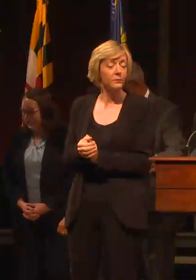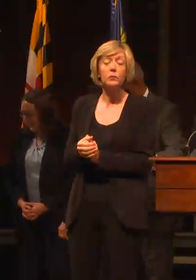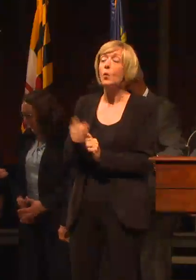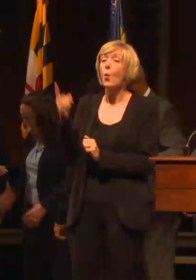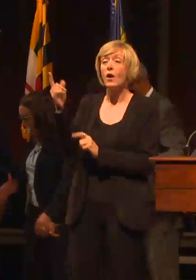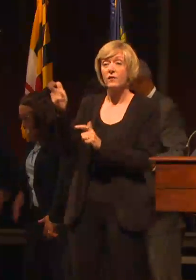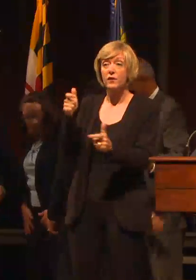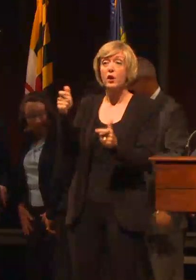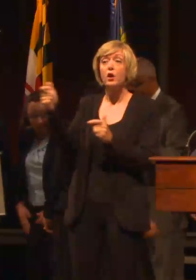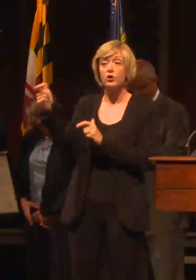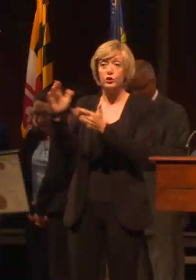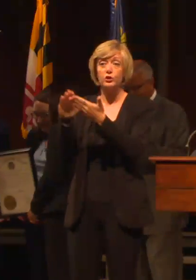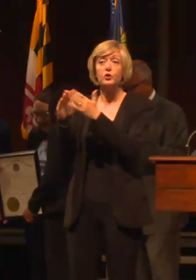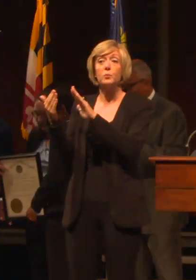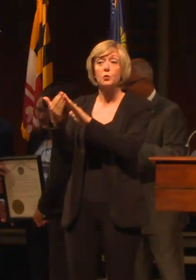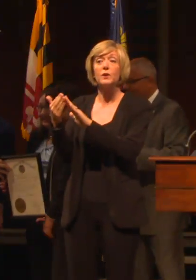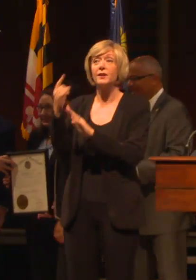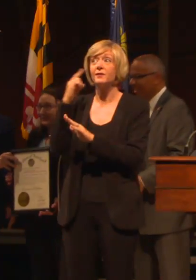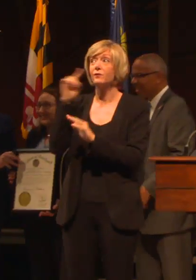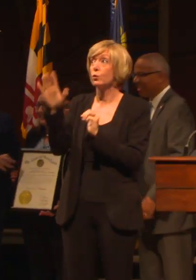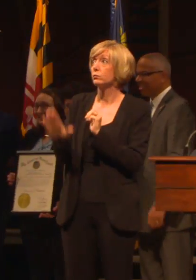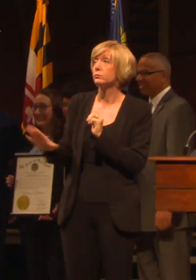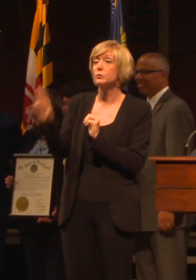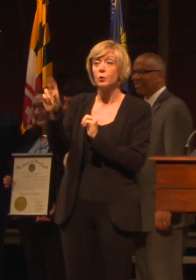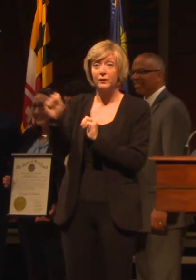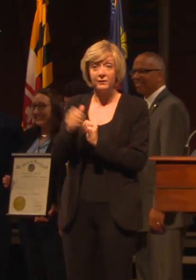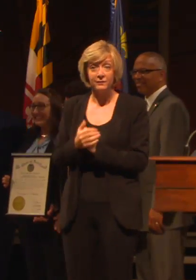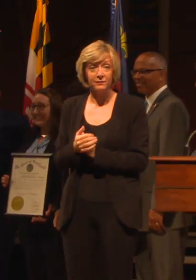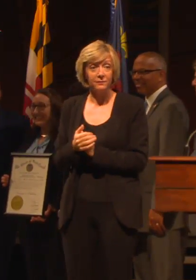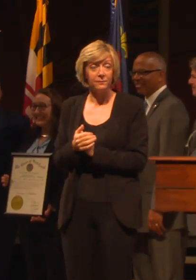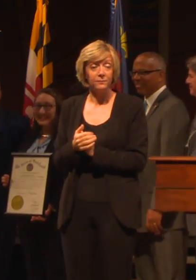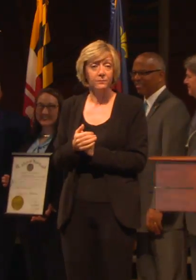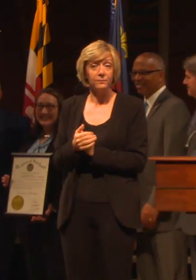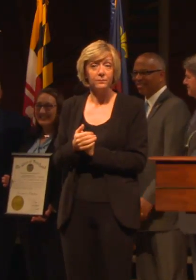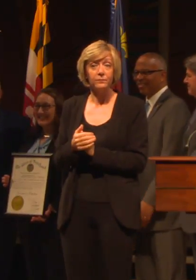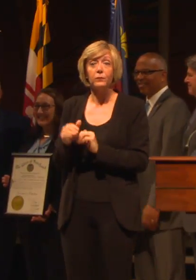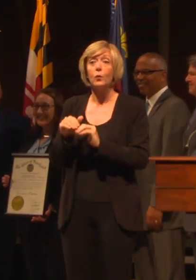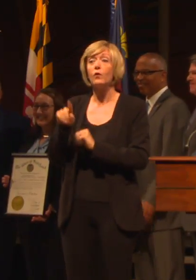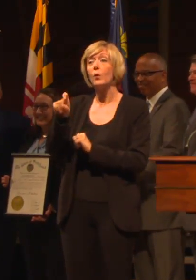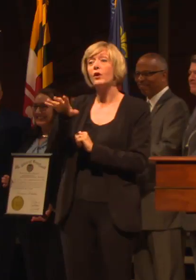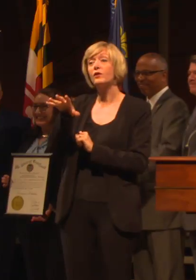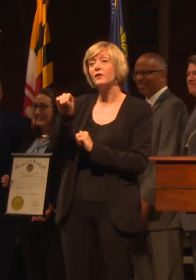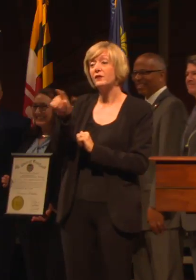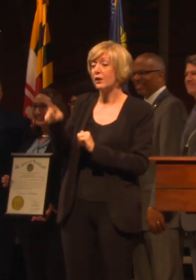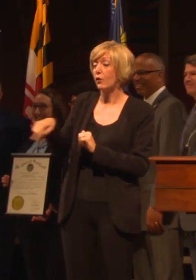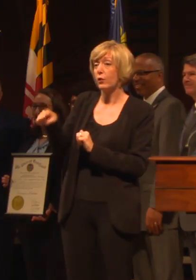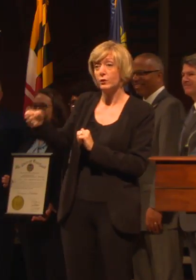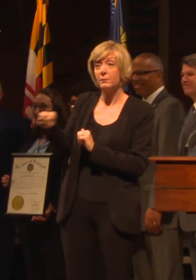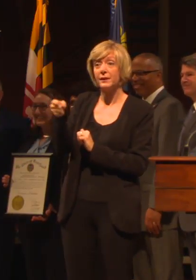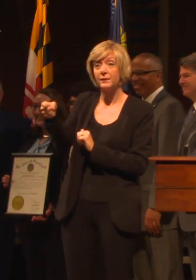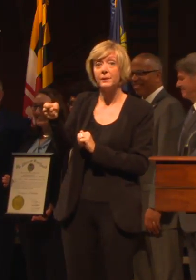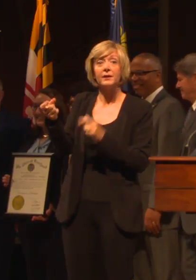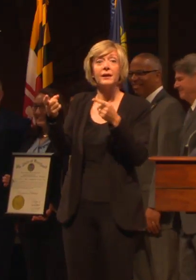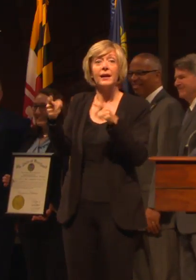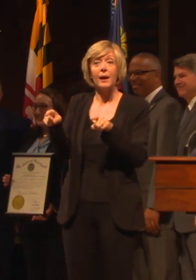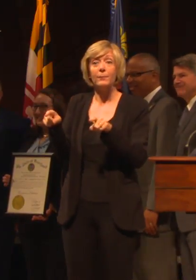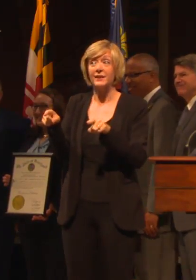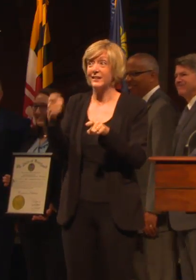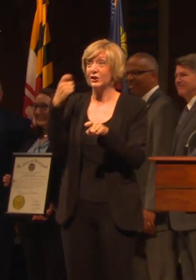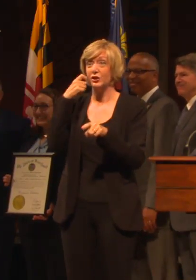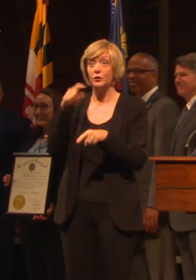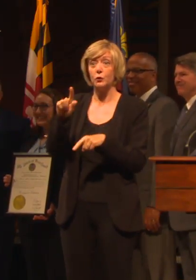largest communities of its kind in the country. More than 150 of these placements have occurred this calendar